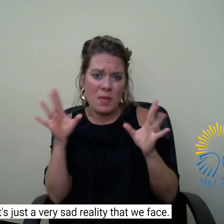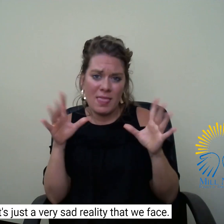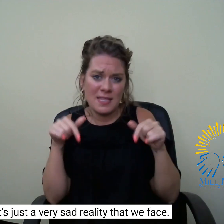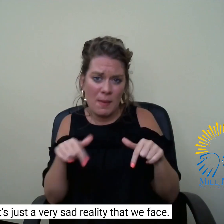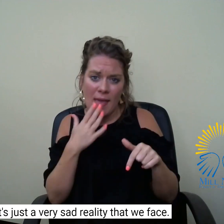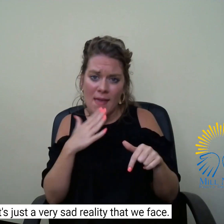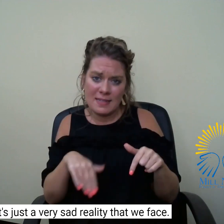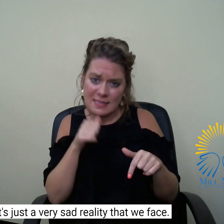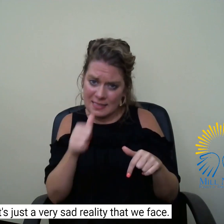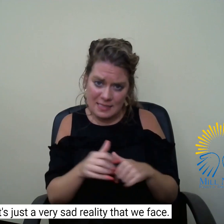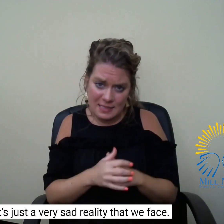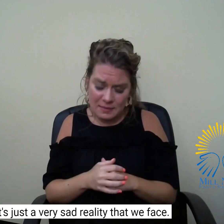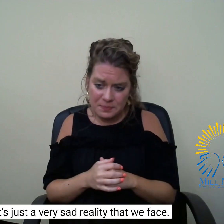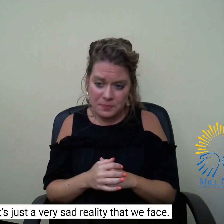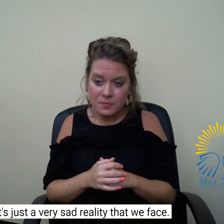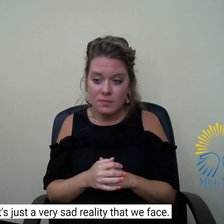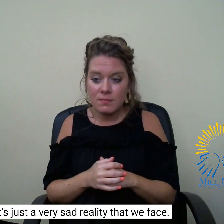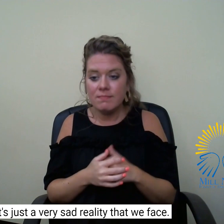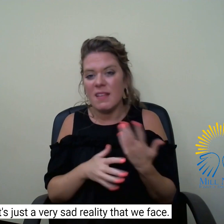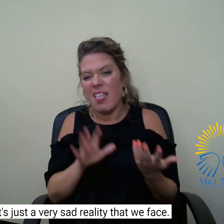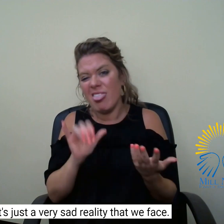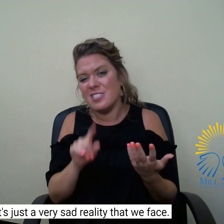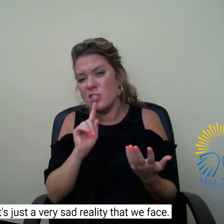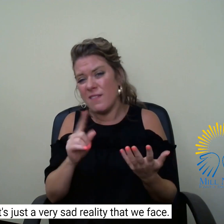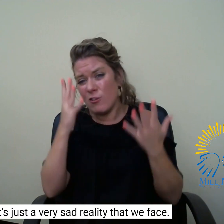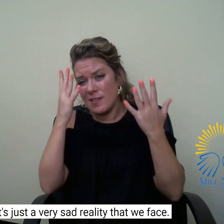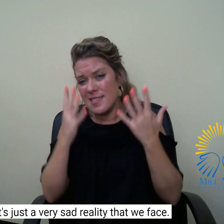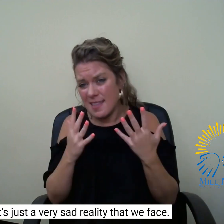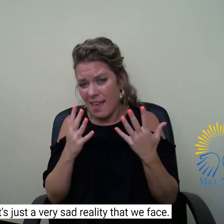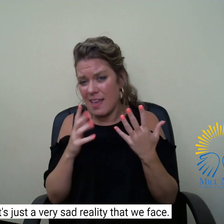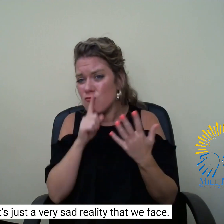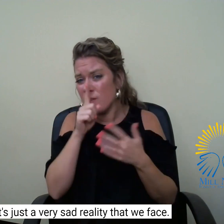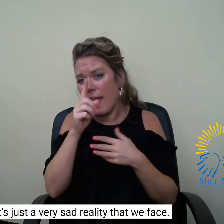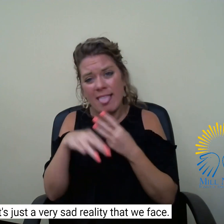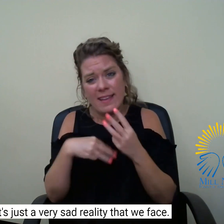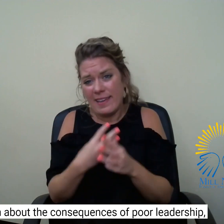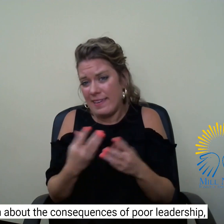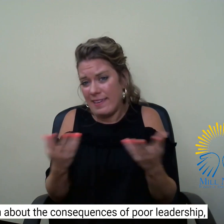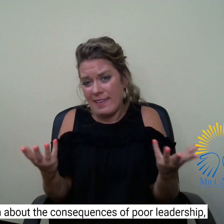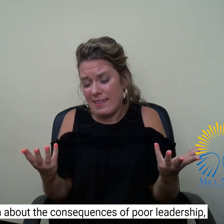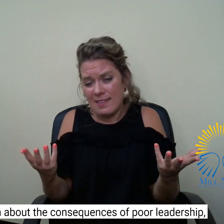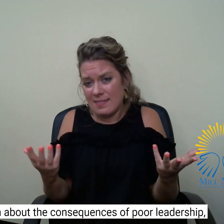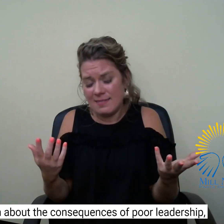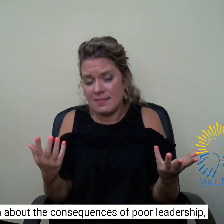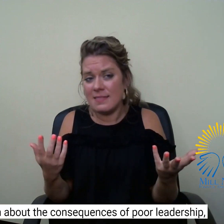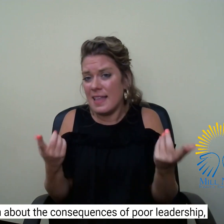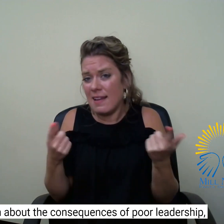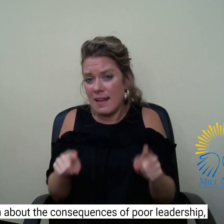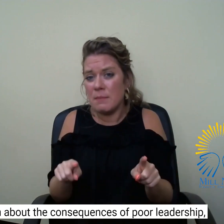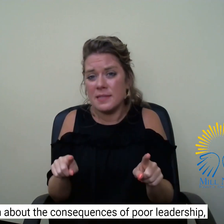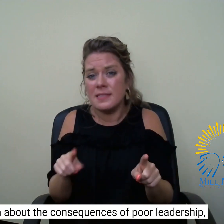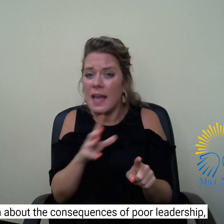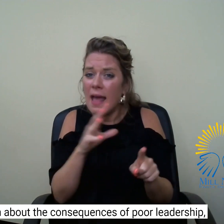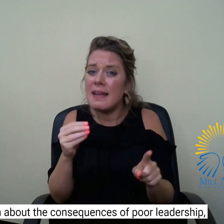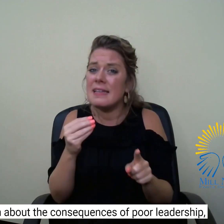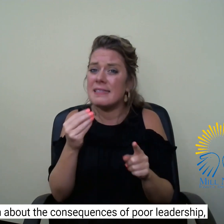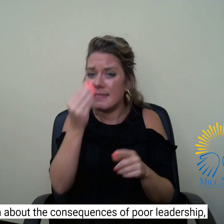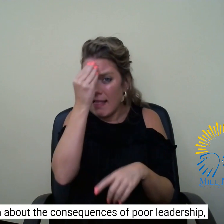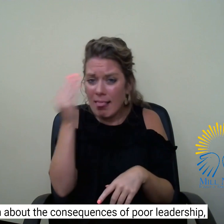And that's just a very sad reality that we face. And it's a lesson about the consequences of